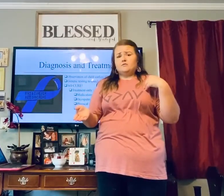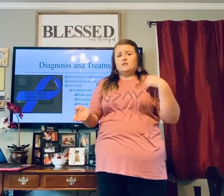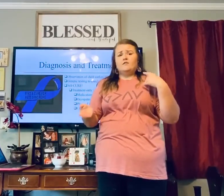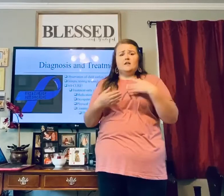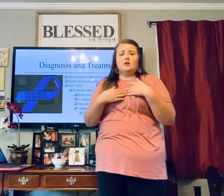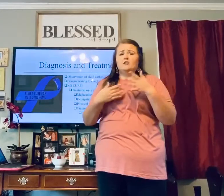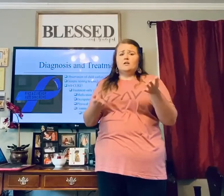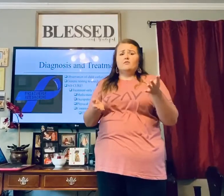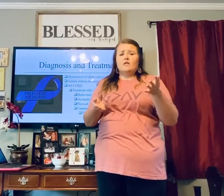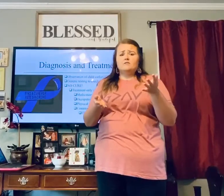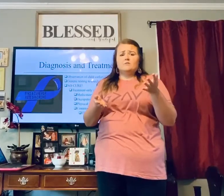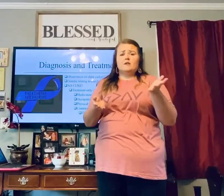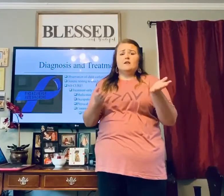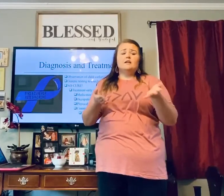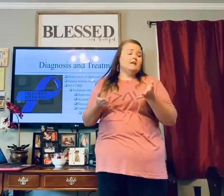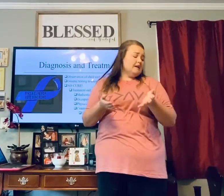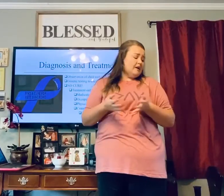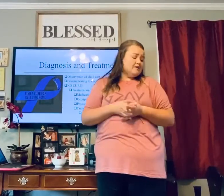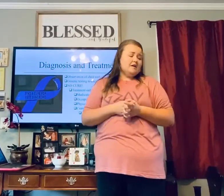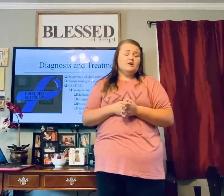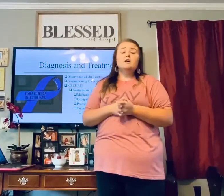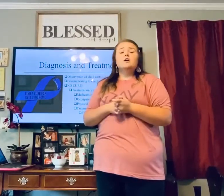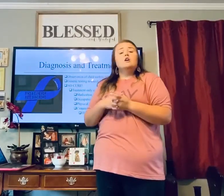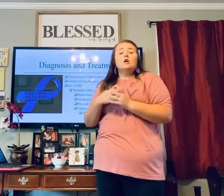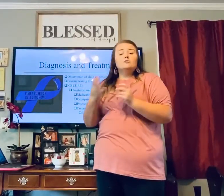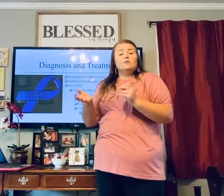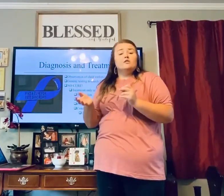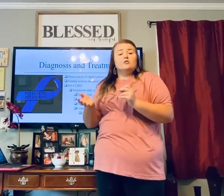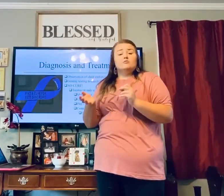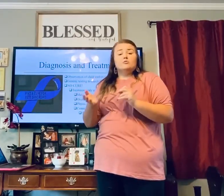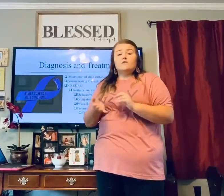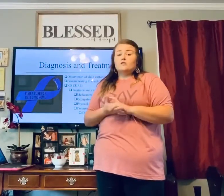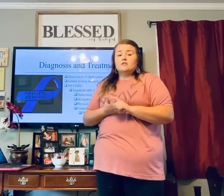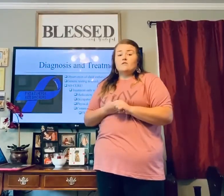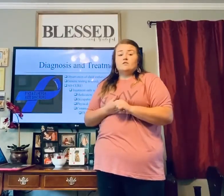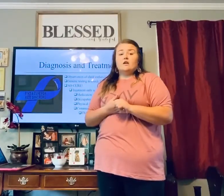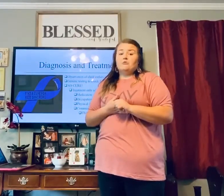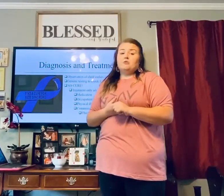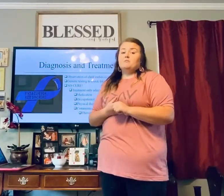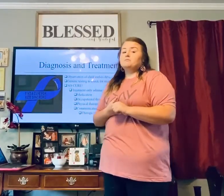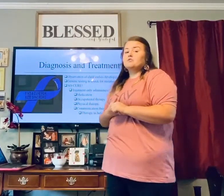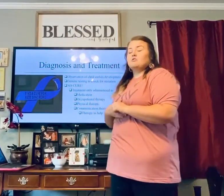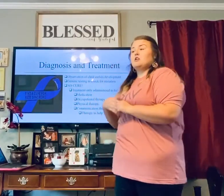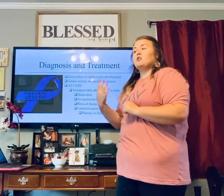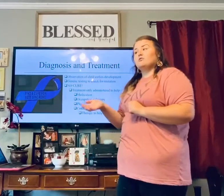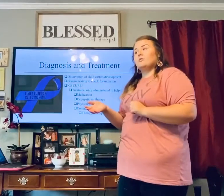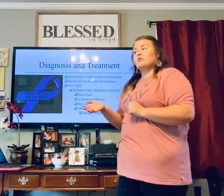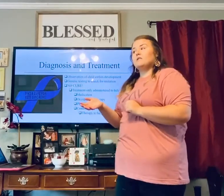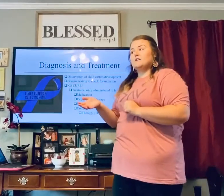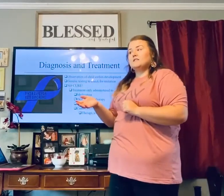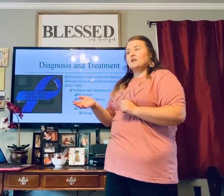themselves. They cannot live without somebody. They need a caretaker who's with them 24/7 to help them. So they go through a lot of these